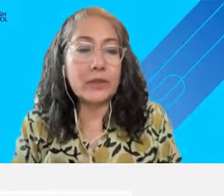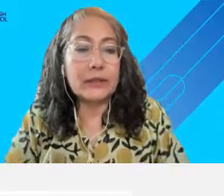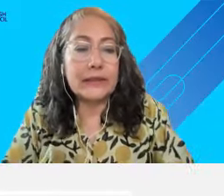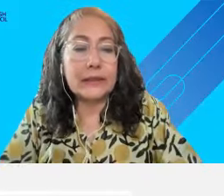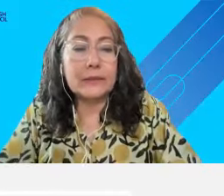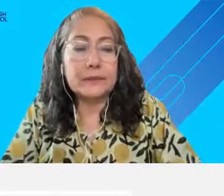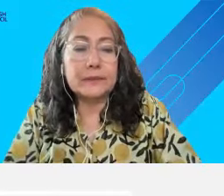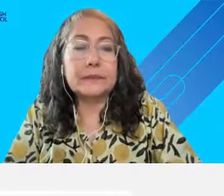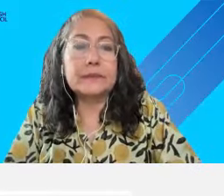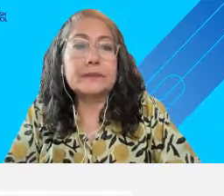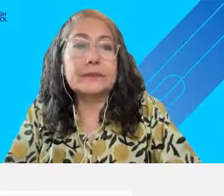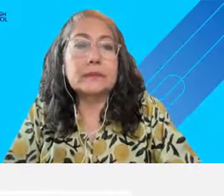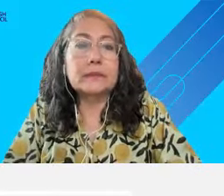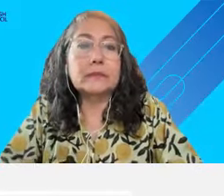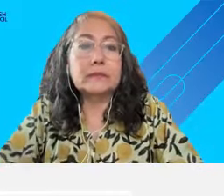are experiencing.